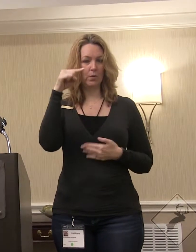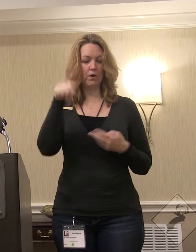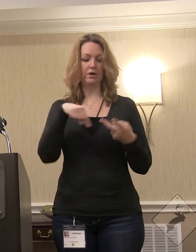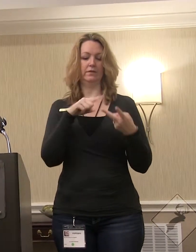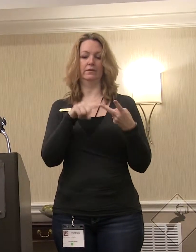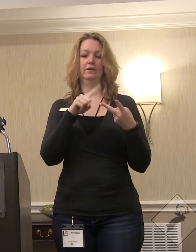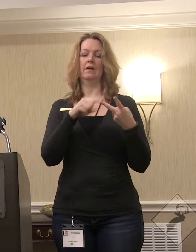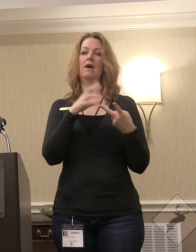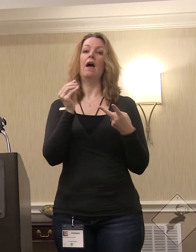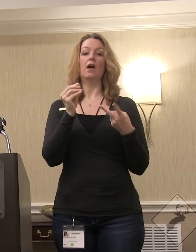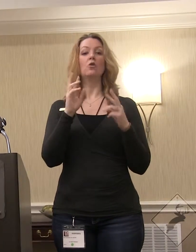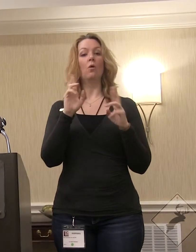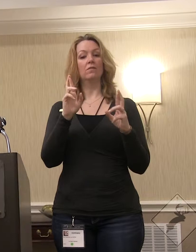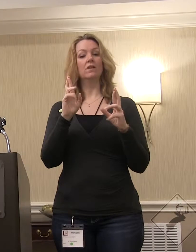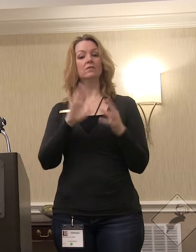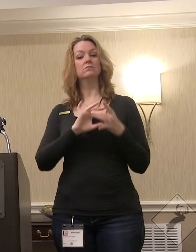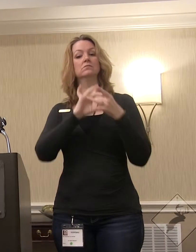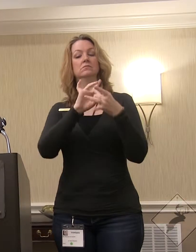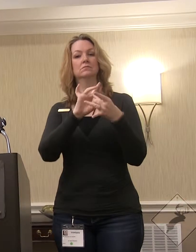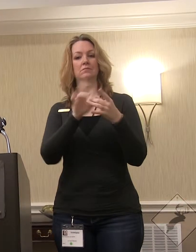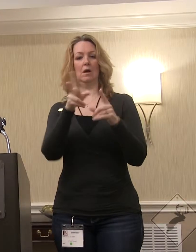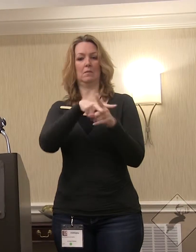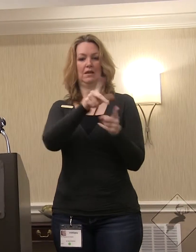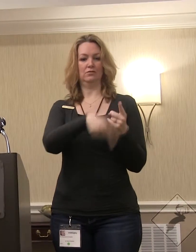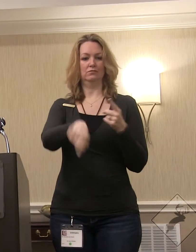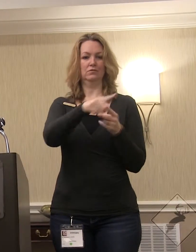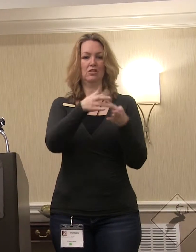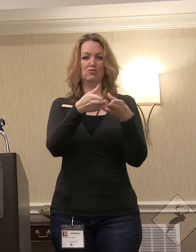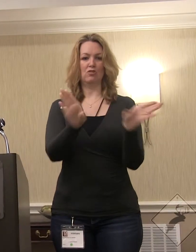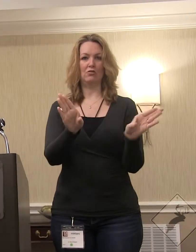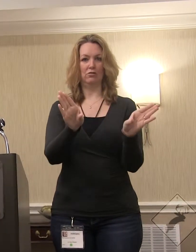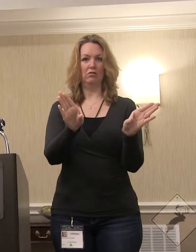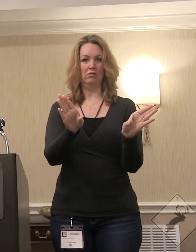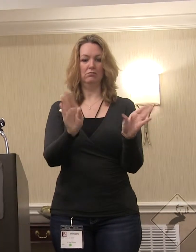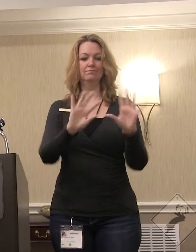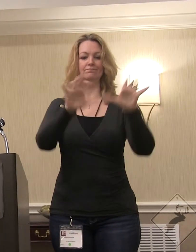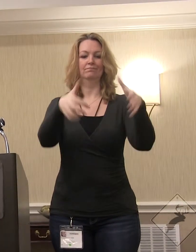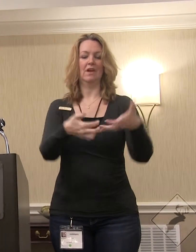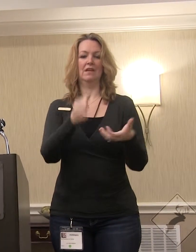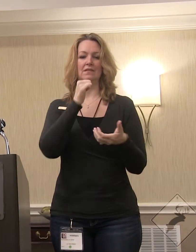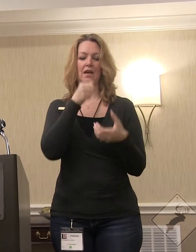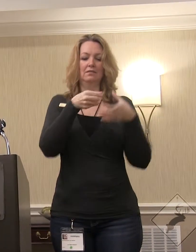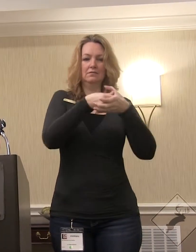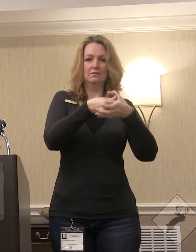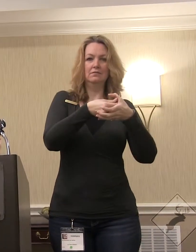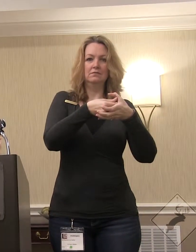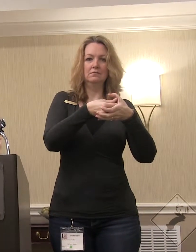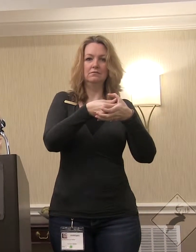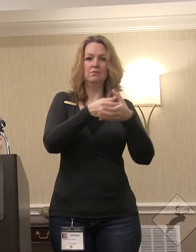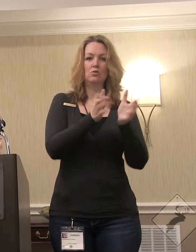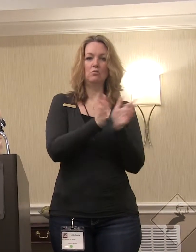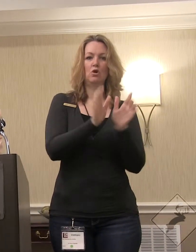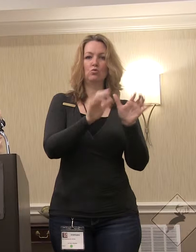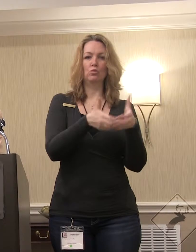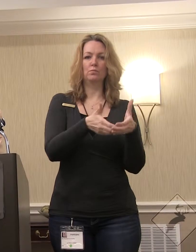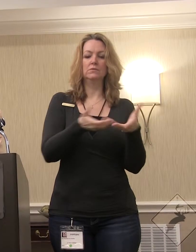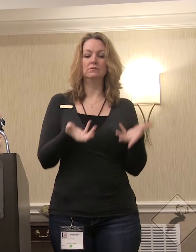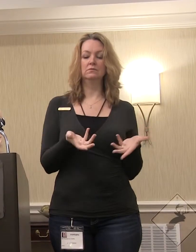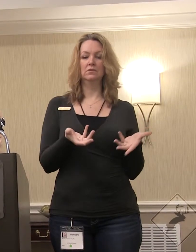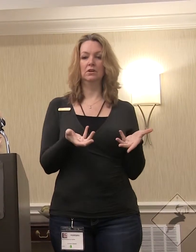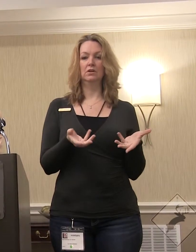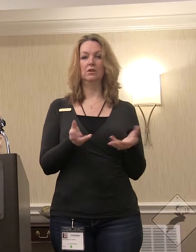to hopefully address the general population, not a small part of it. So